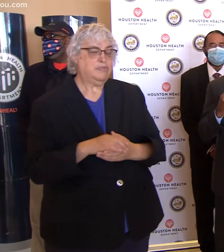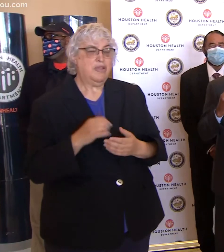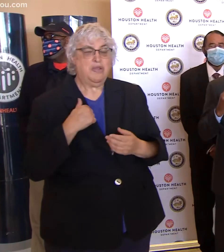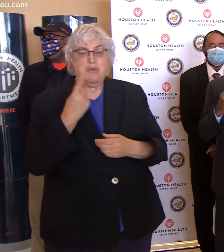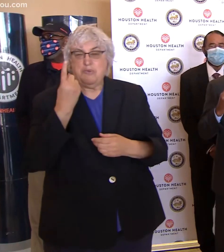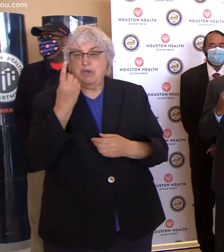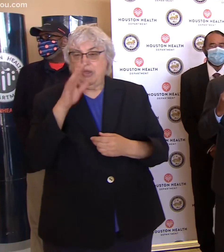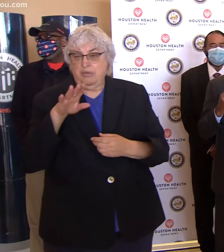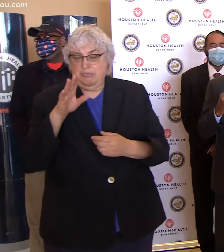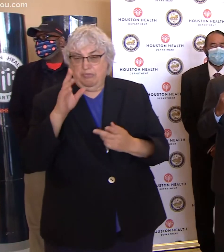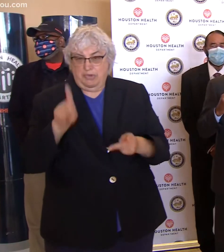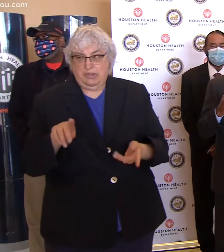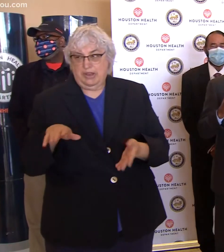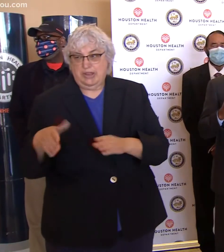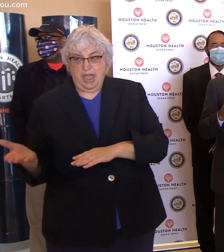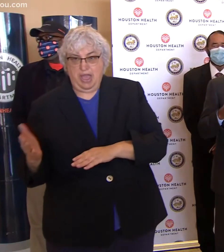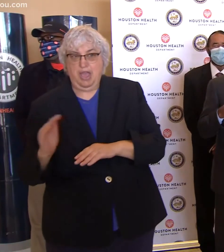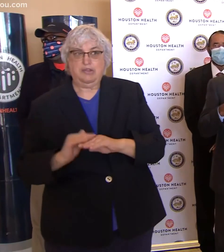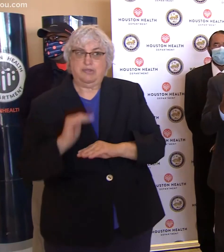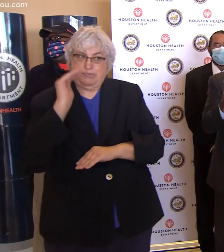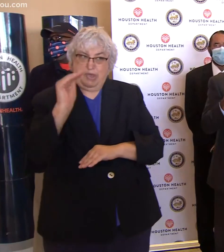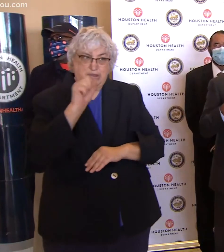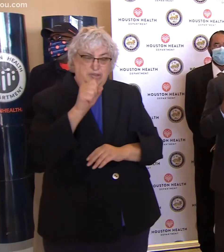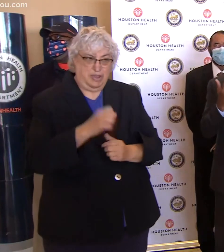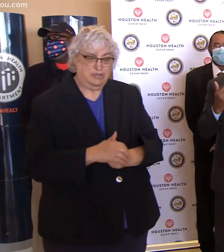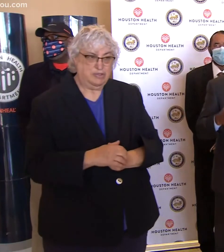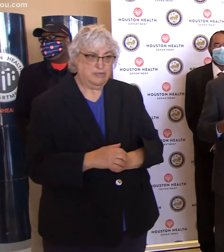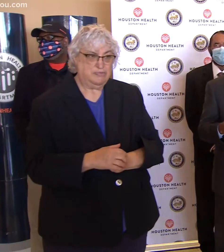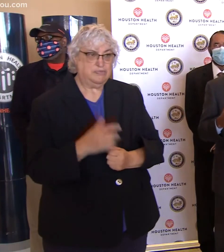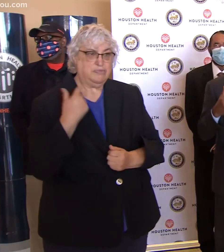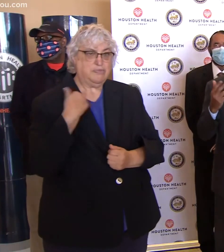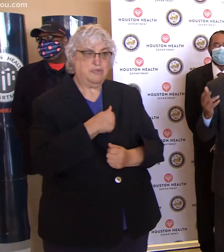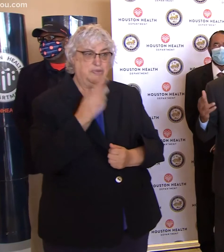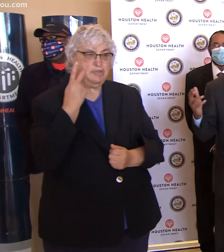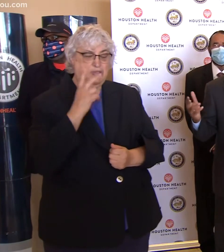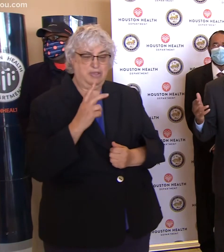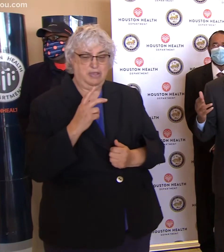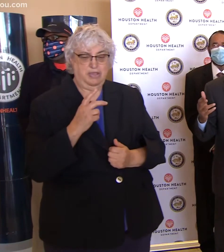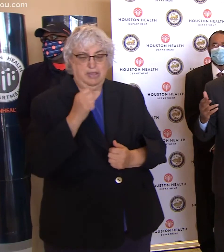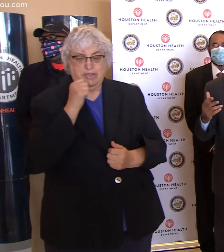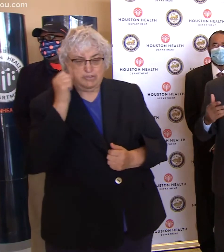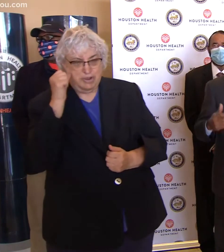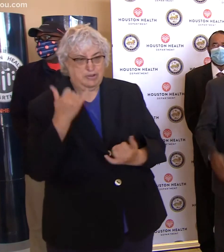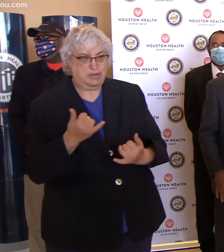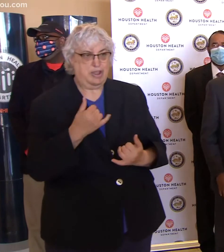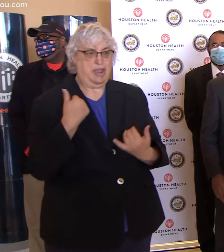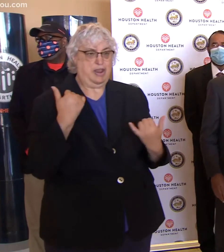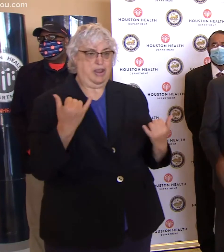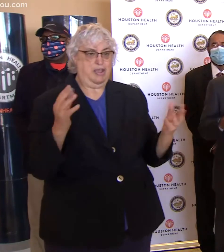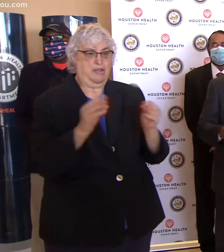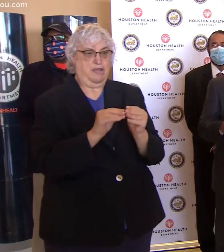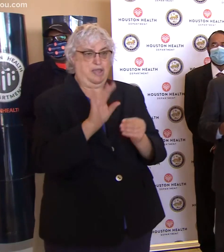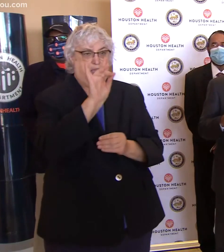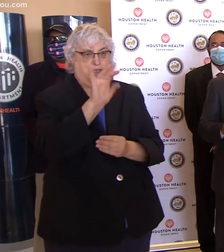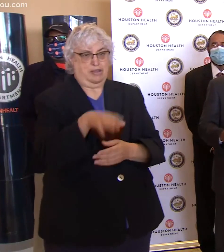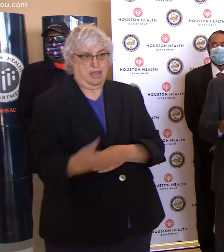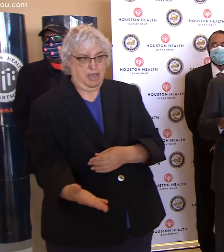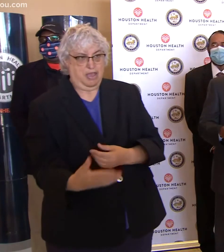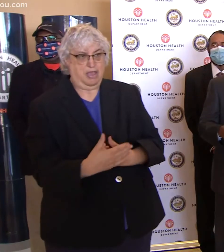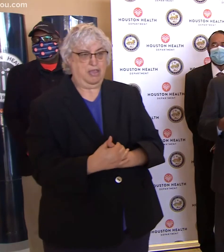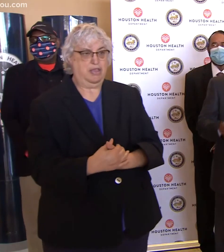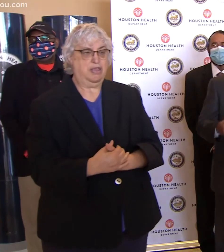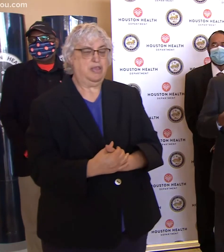person. But for example, we're reporting 8 deaths over 2 days today. So we just have to